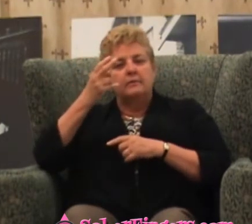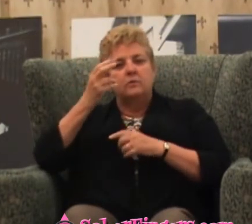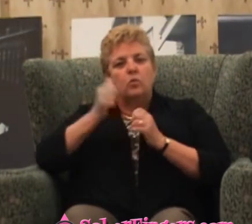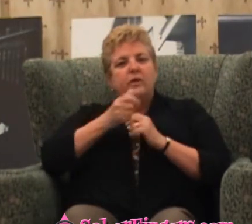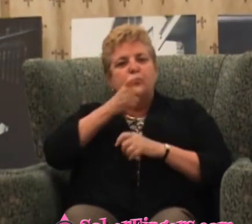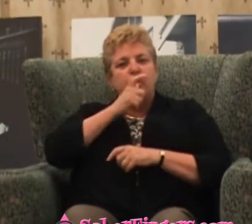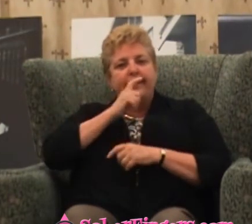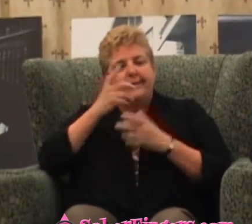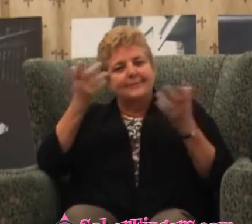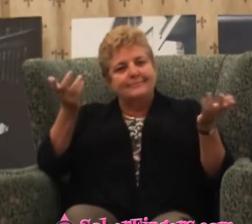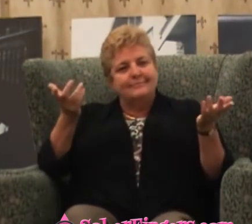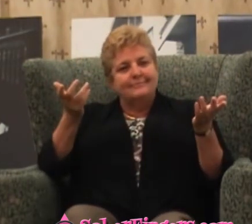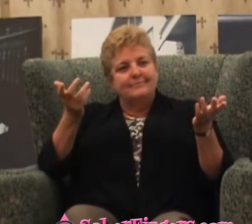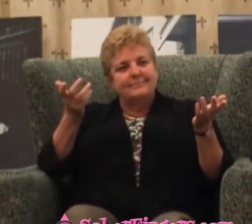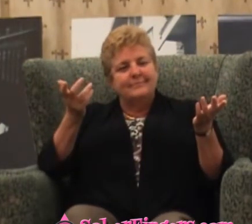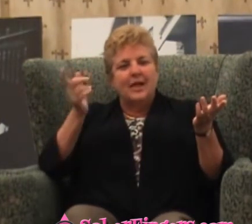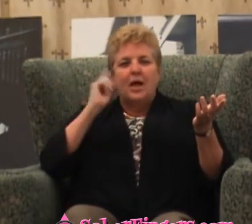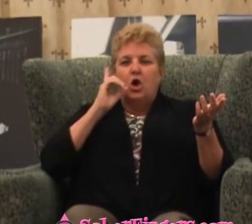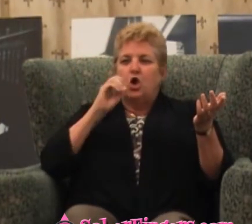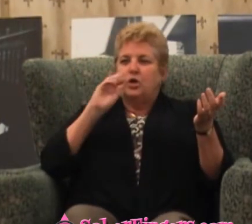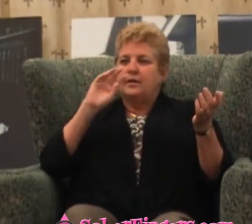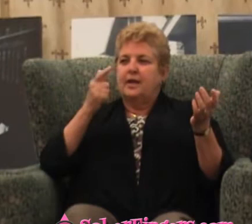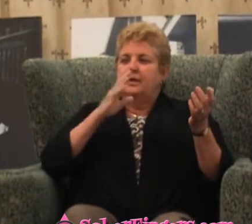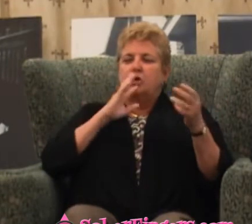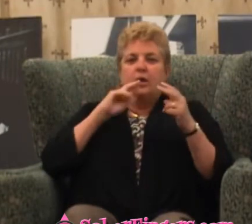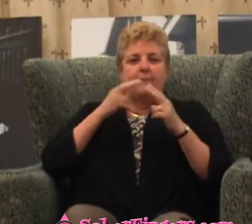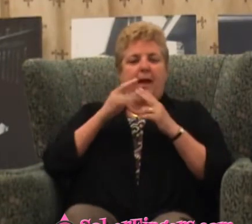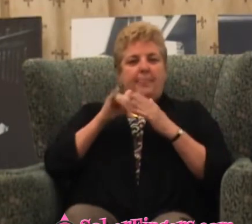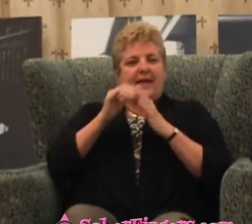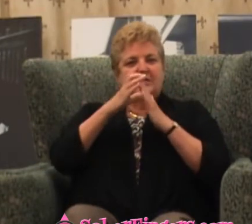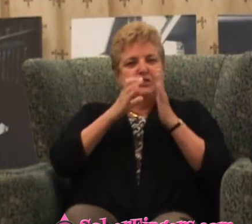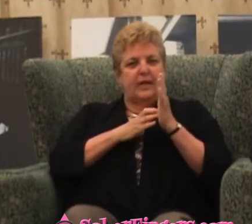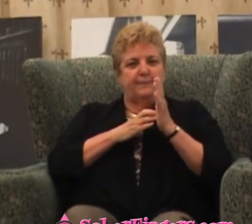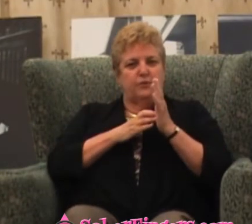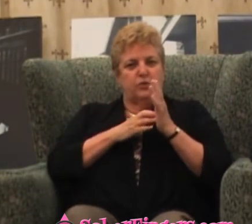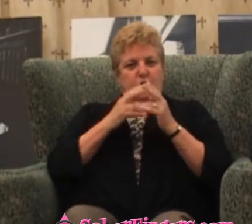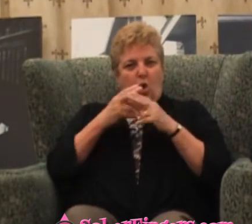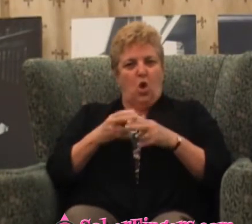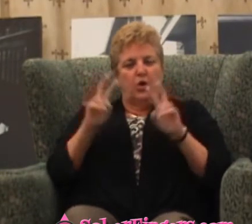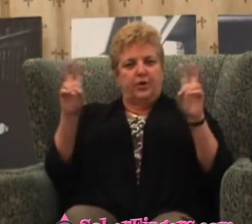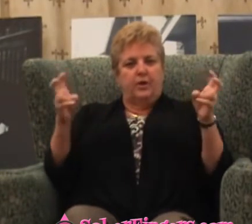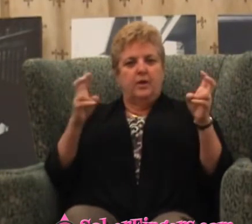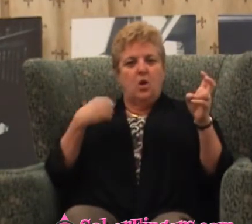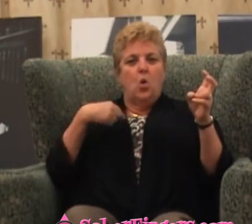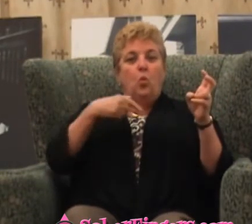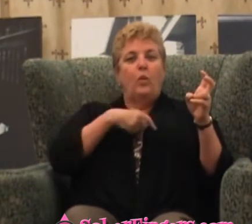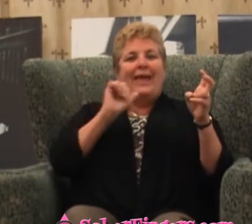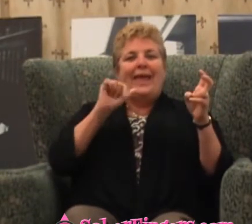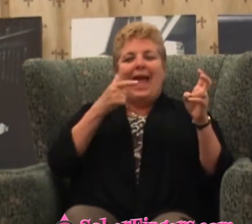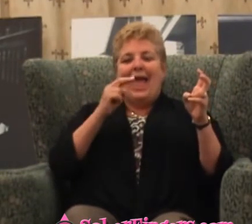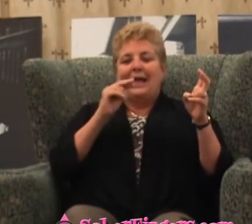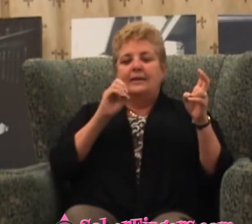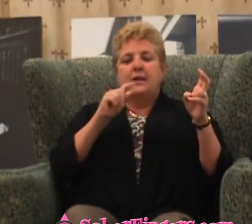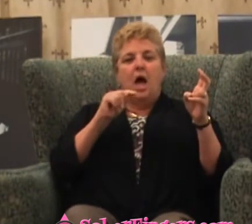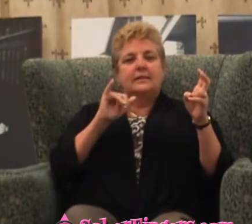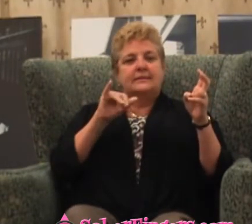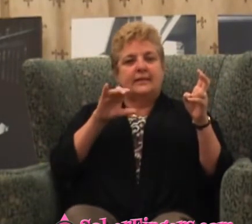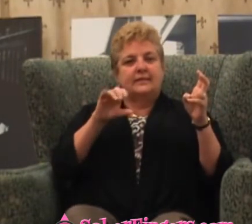I heard Doug talk about that chapter that I love so much, the chapter called We Agnostics, chapter 4. That's what they told me they